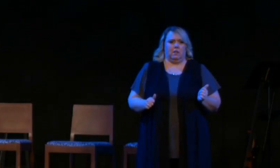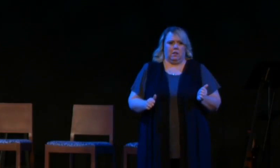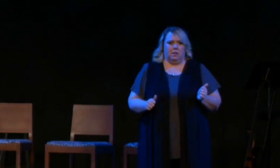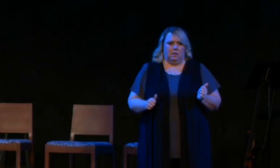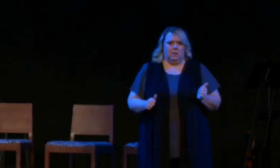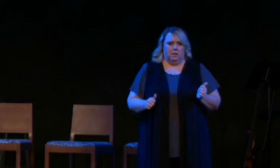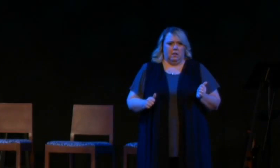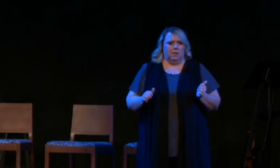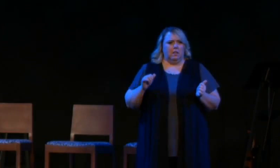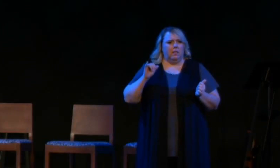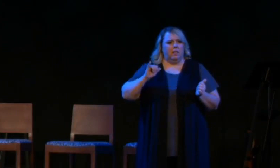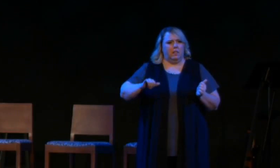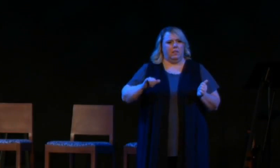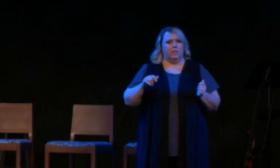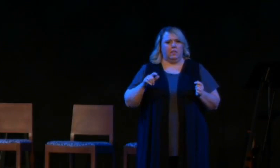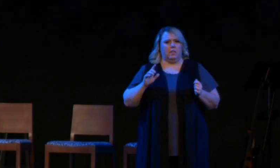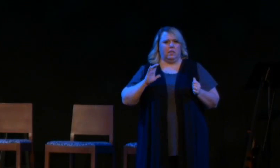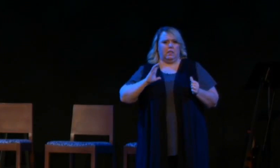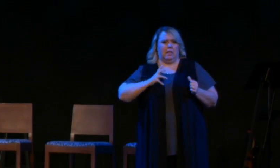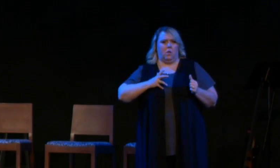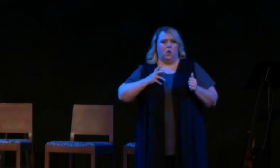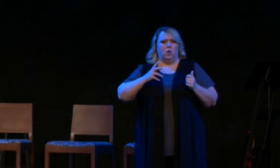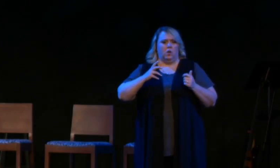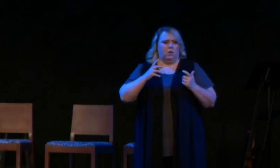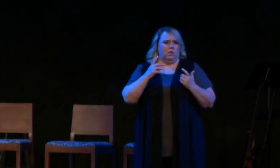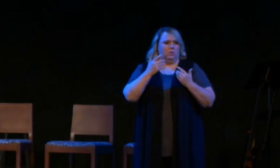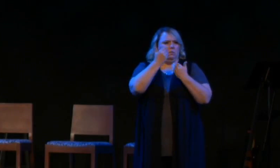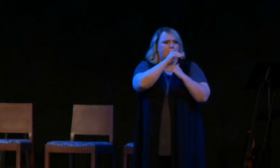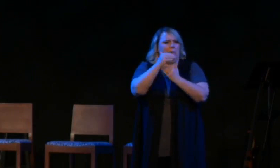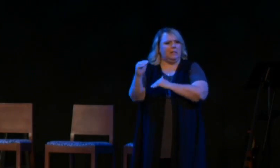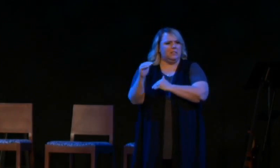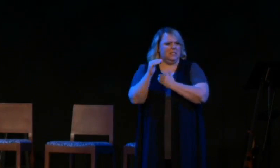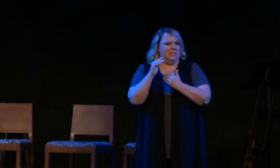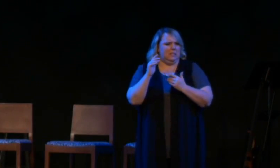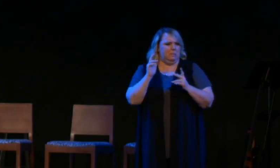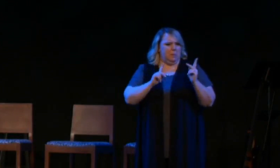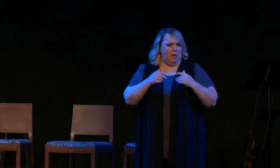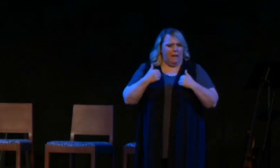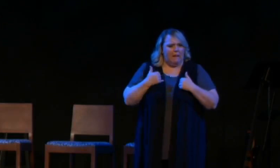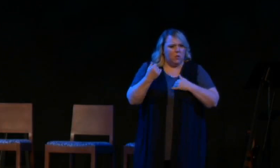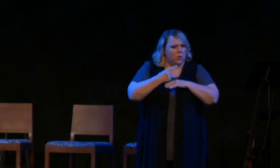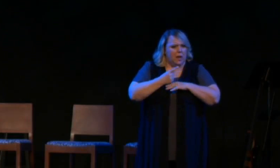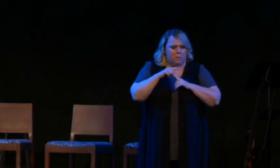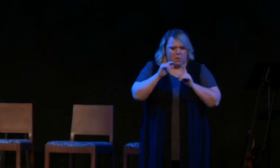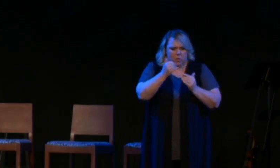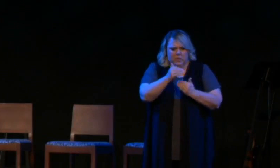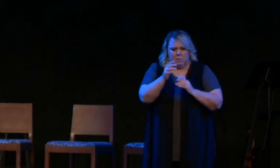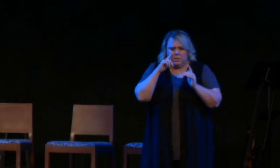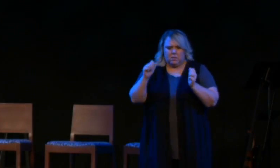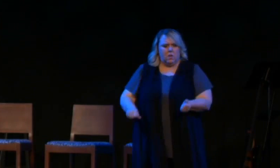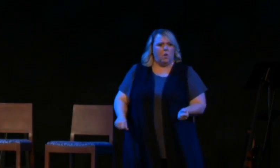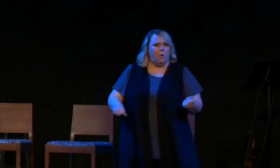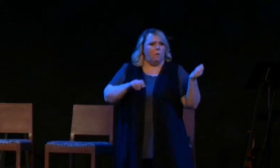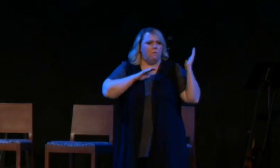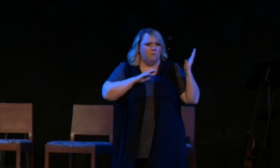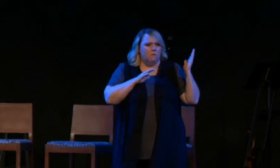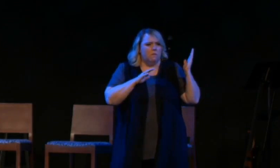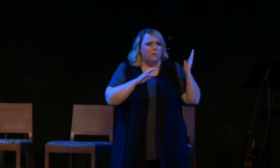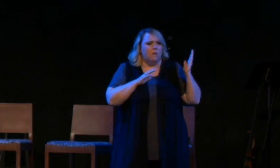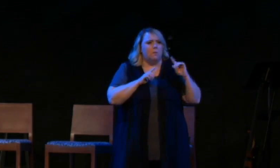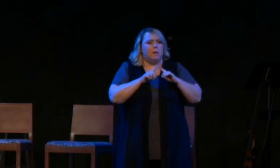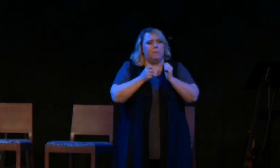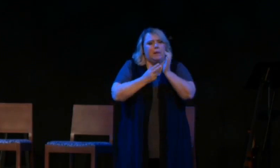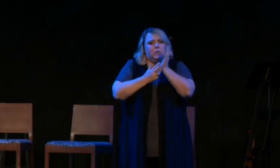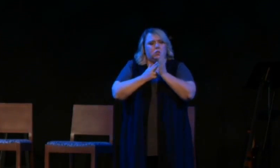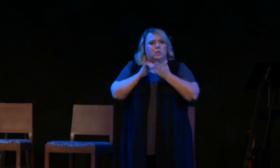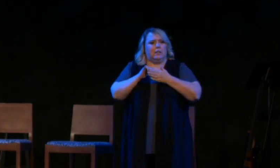the prohibitions that are binding on our clergy persons today. Right? We take away those prohibitions, and we also ensure